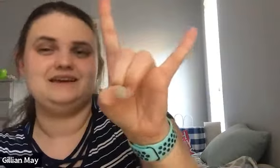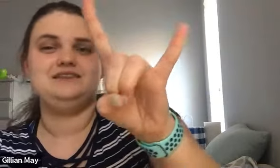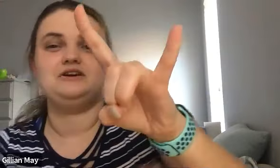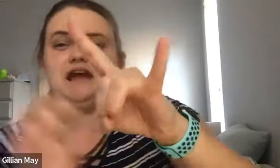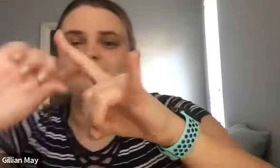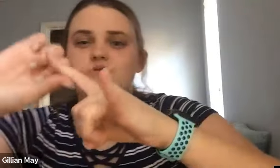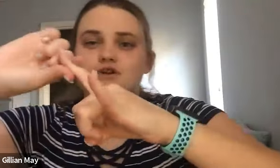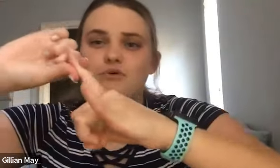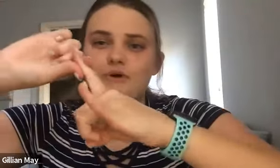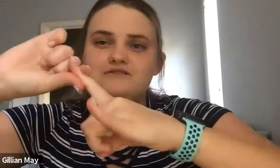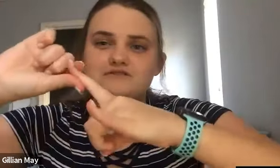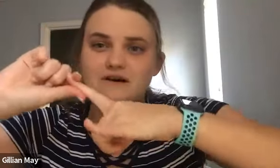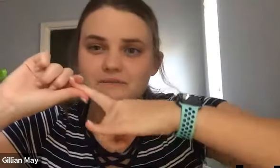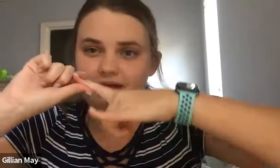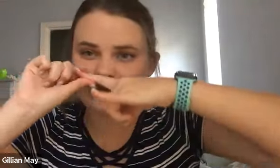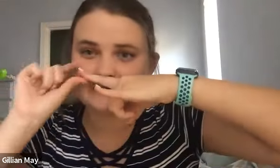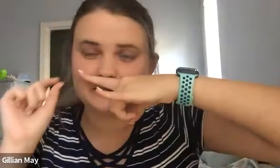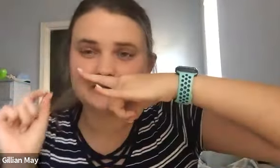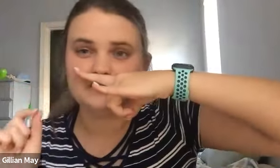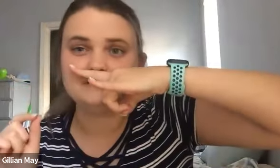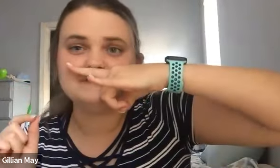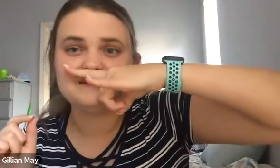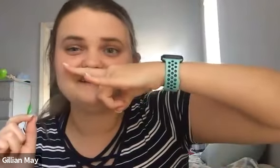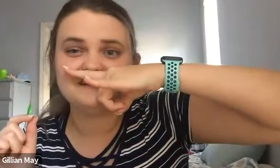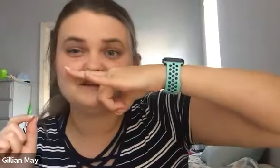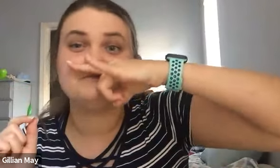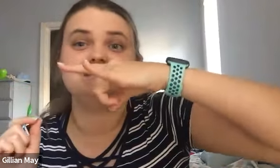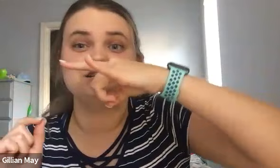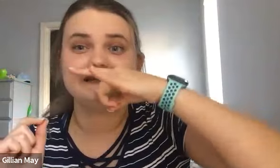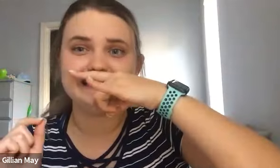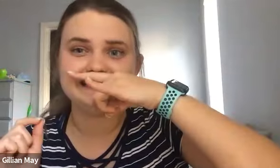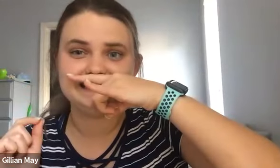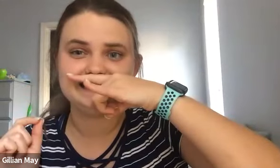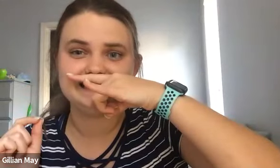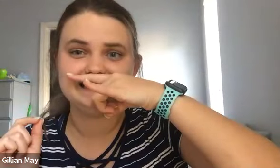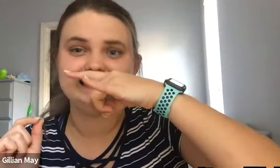And you're gonna have it where your pointer thumb is under your nose, almost like you're about to give yourself a mustache. Kids.